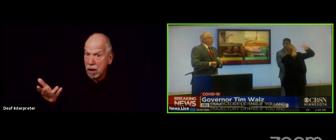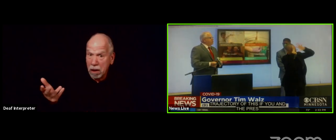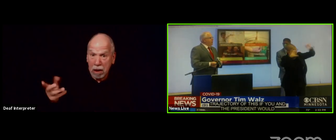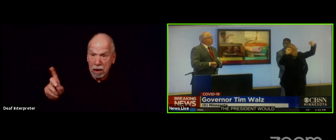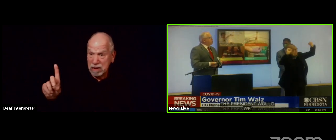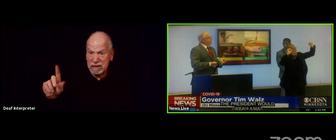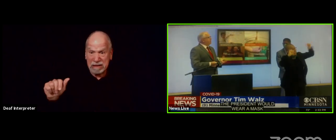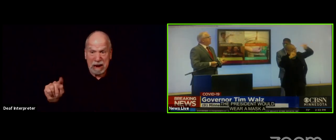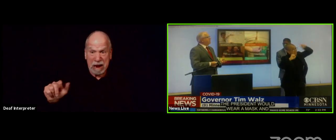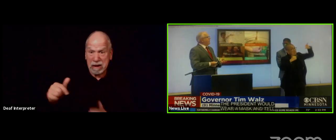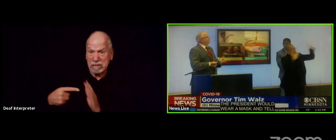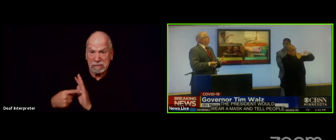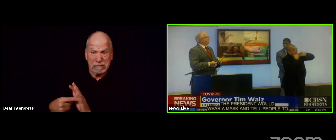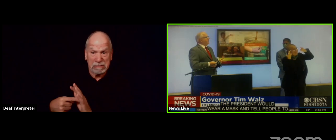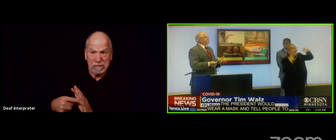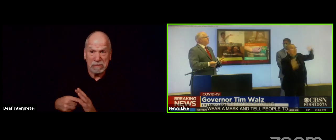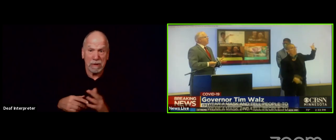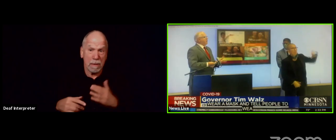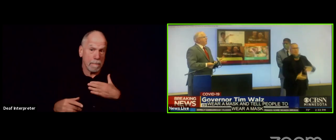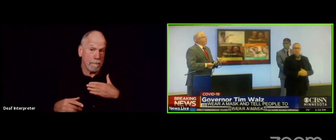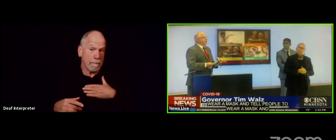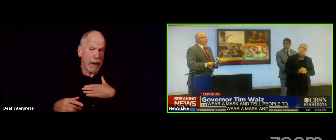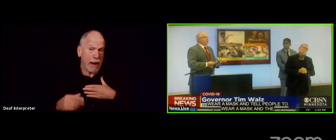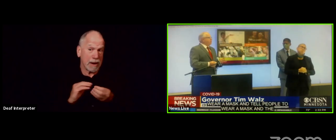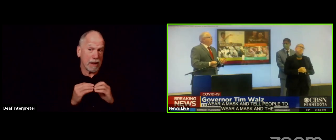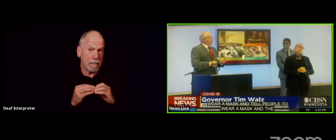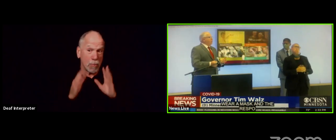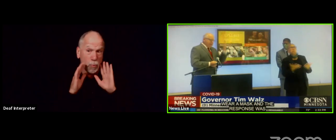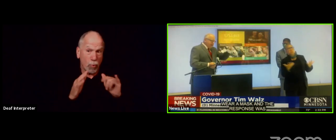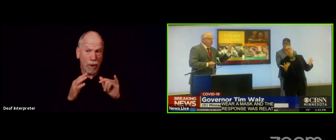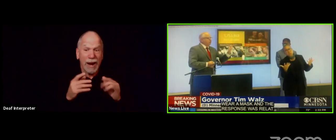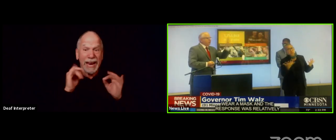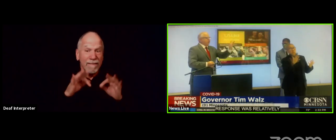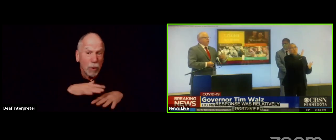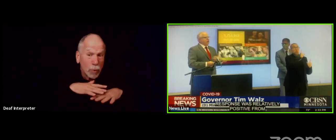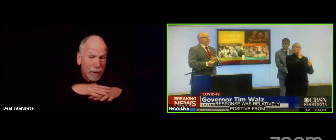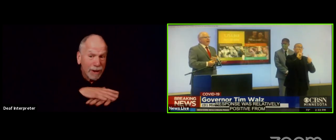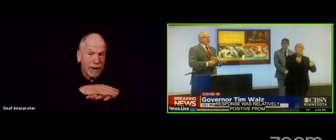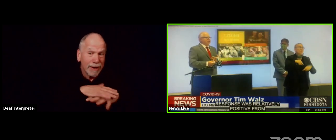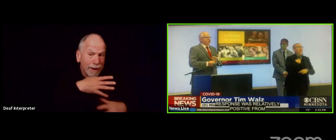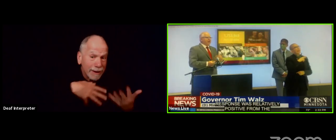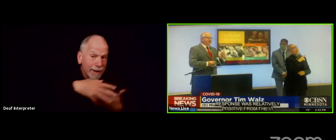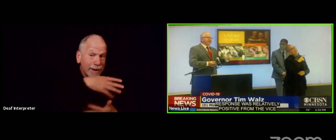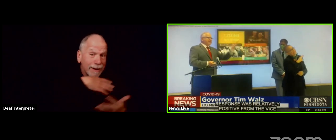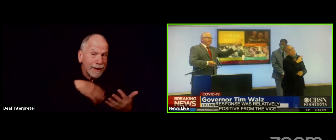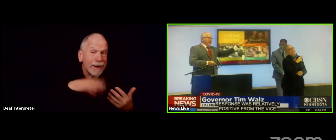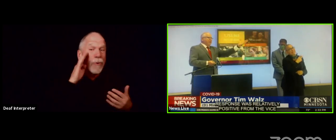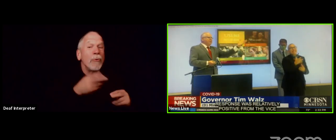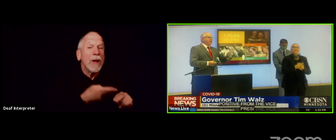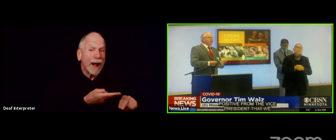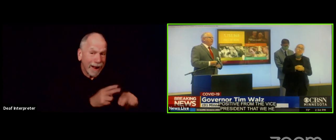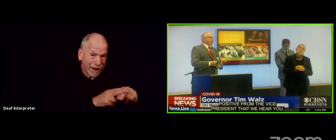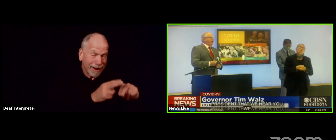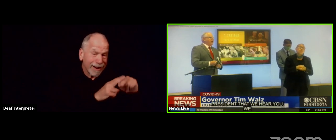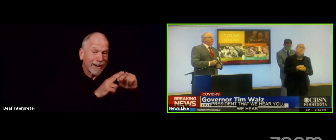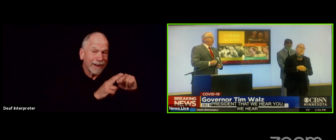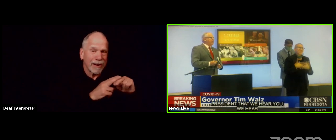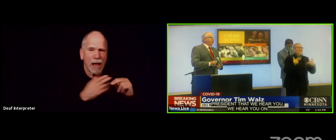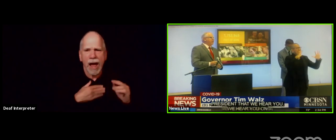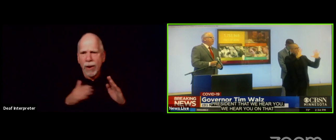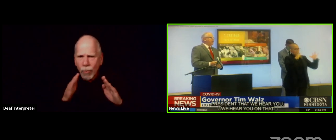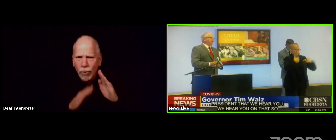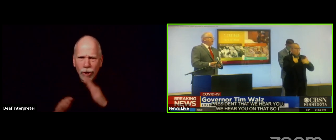the response was relatively positive from the vice president, that we hear you on that. So I think I want to be careful of not